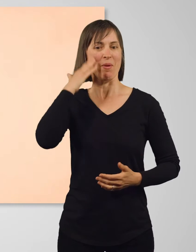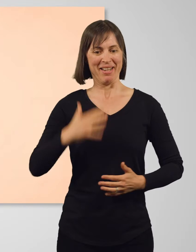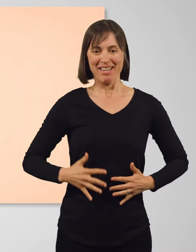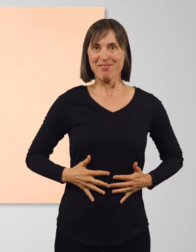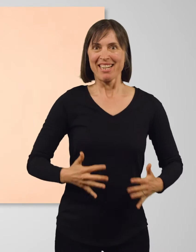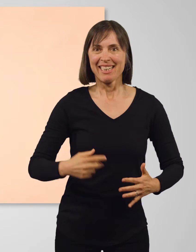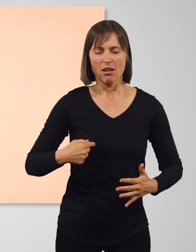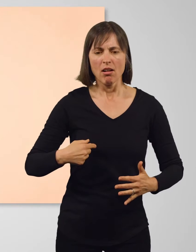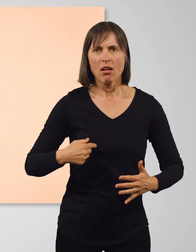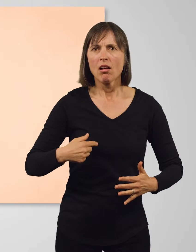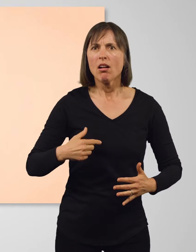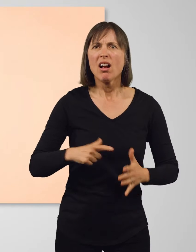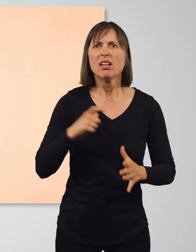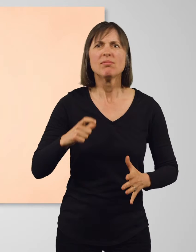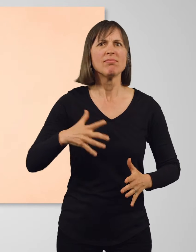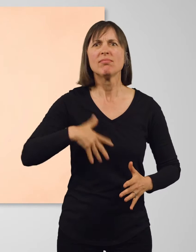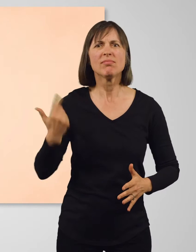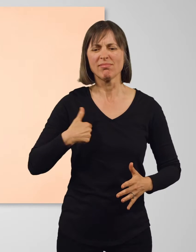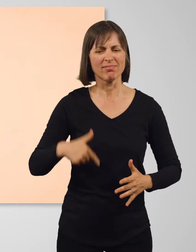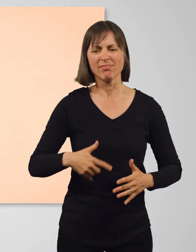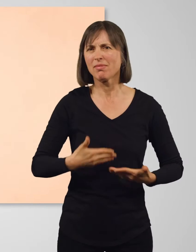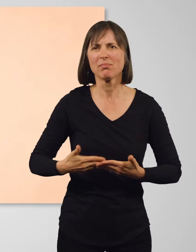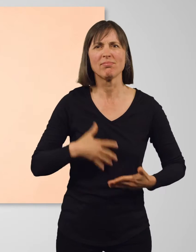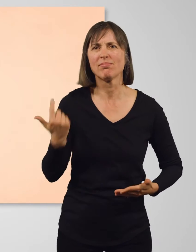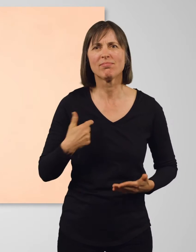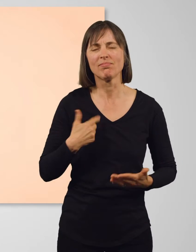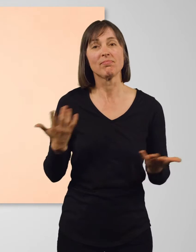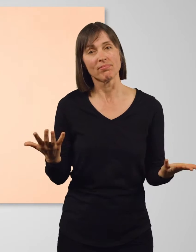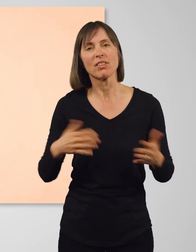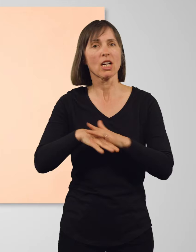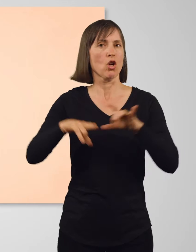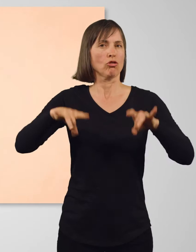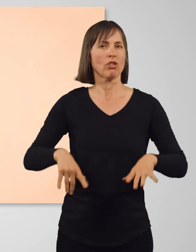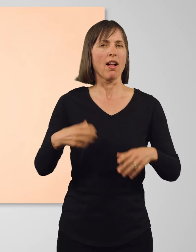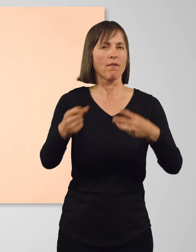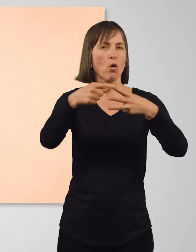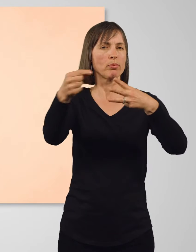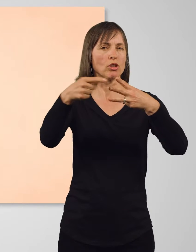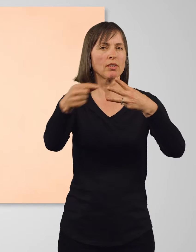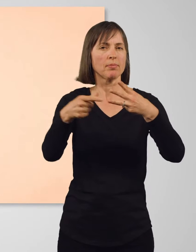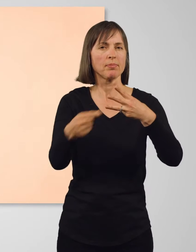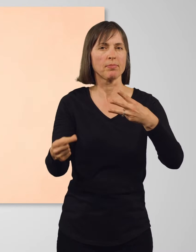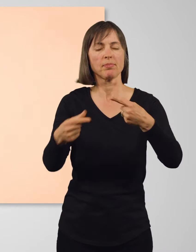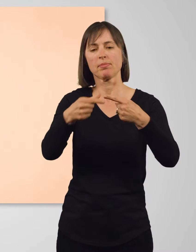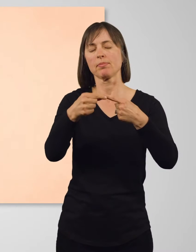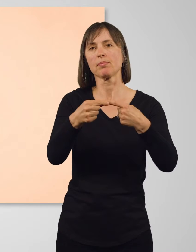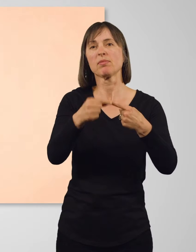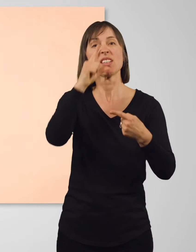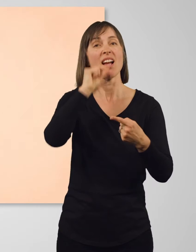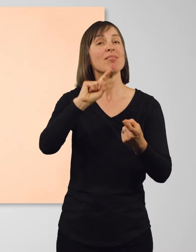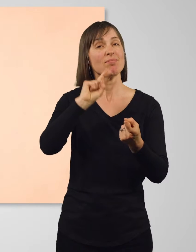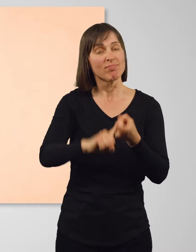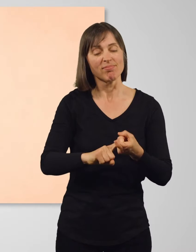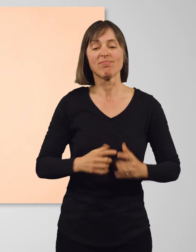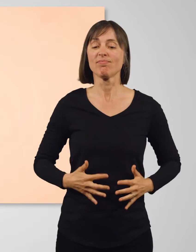Now, what if a woman became pregnant but wasn't planning to have a baby? In Australia, there are a few options. She